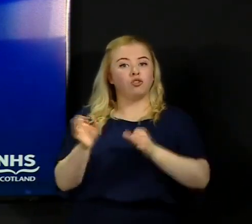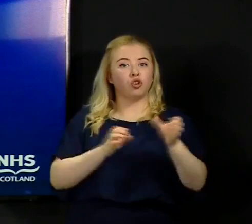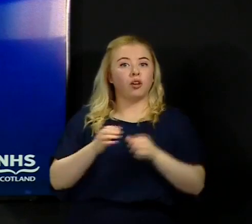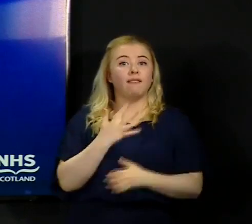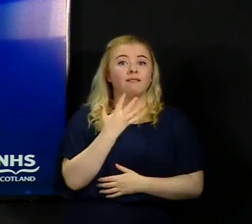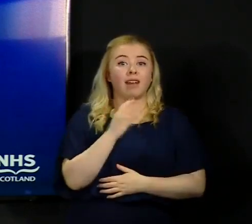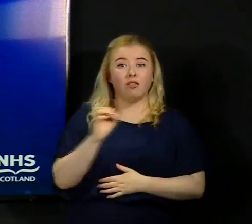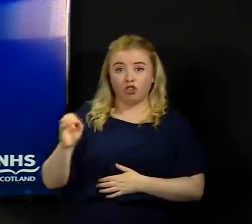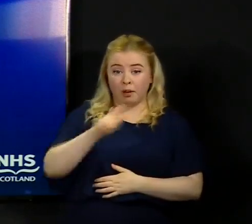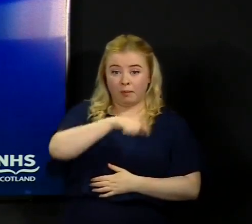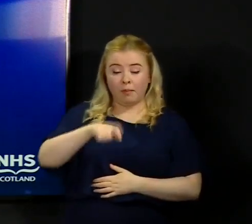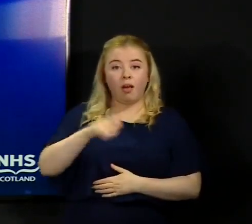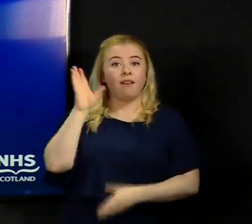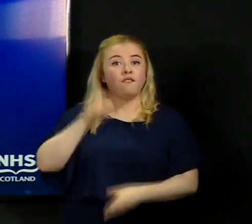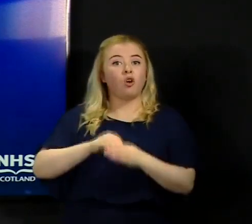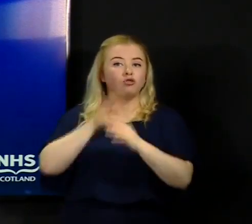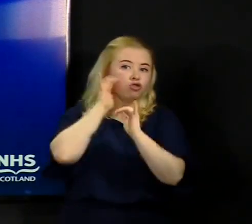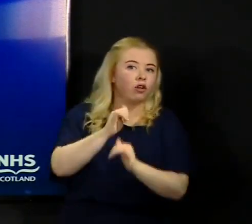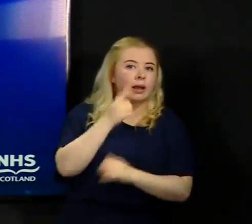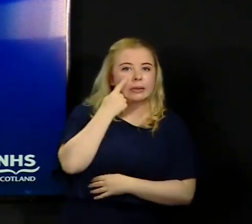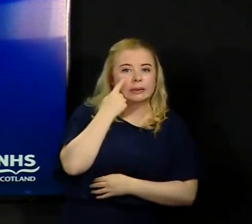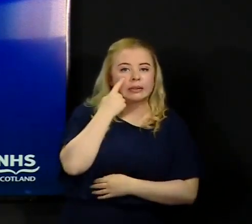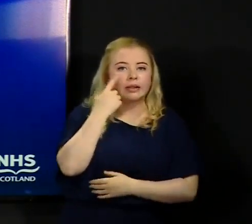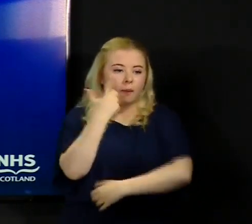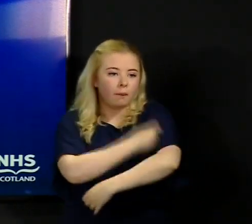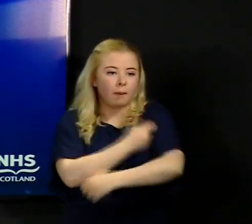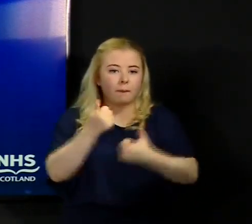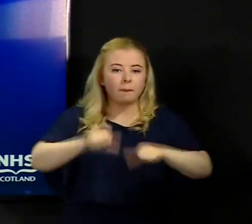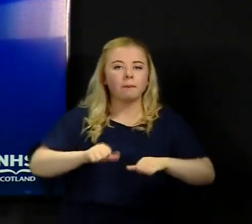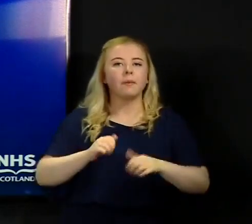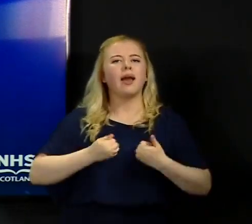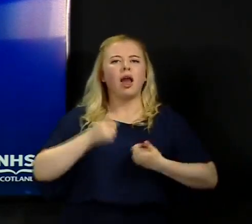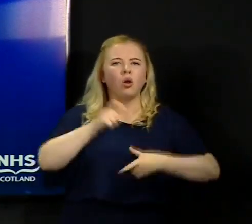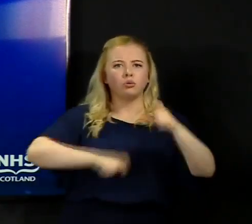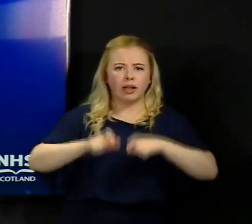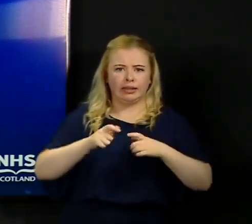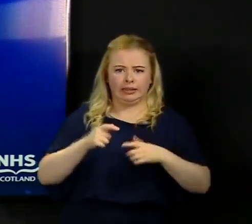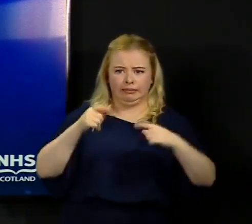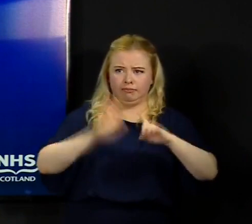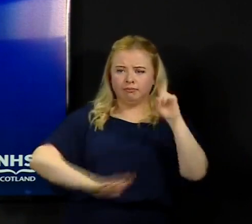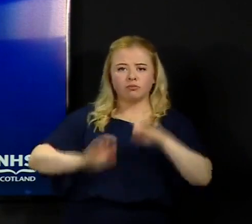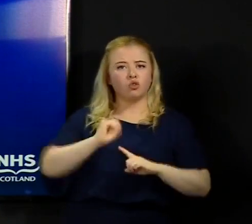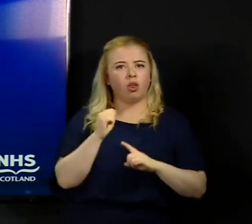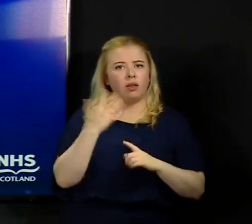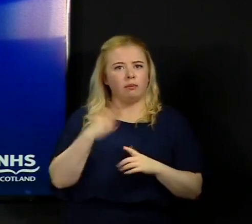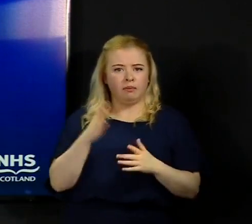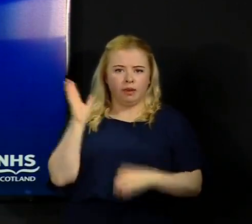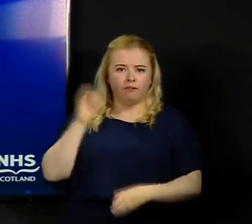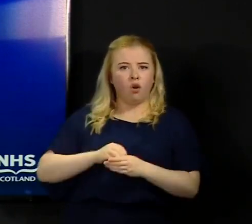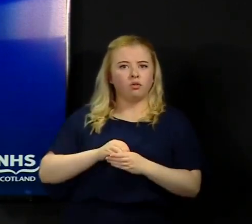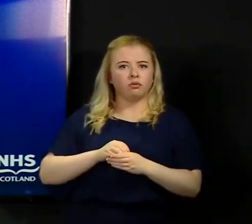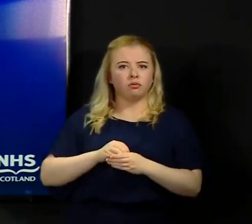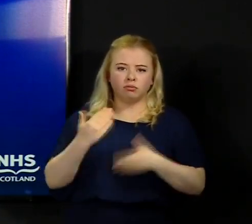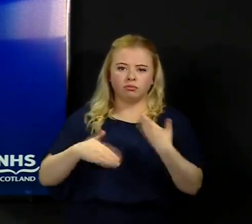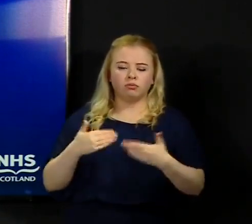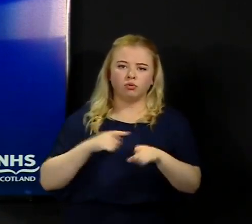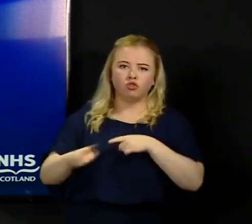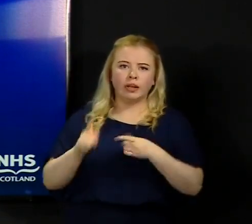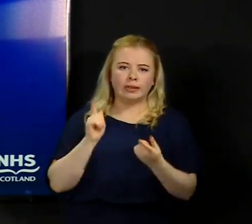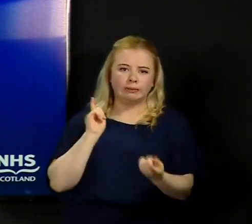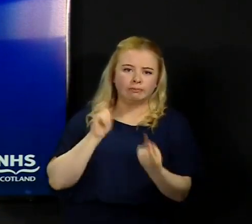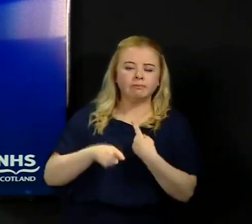particular trial. Our scientists in Scotland are leading and contributing to this global effort of tackling COVID-19, and we will continue